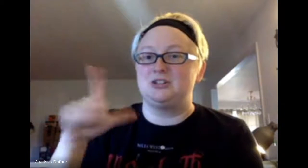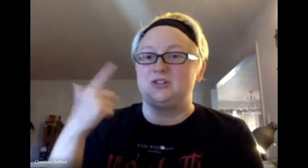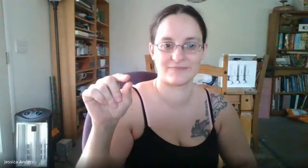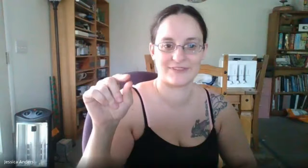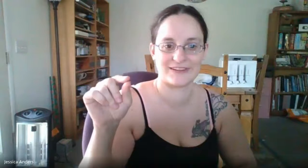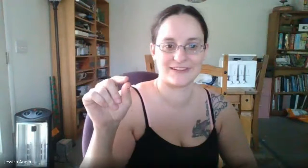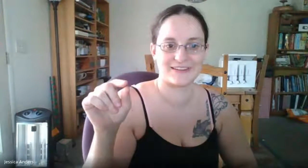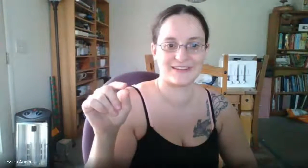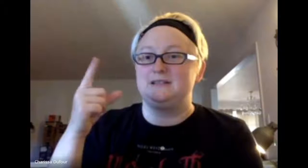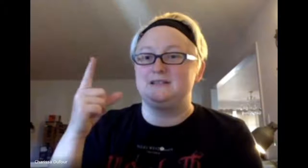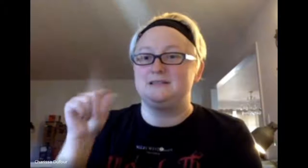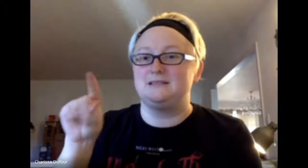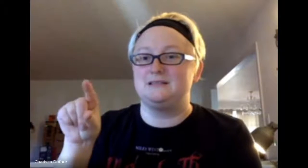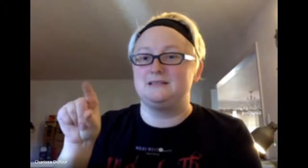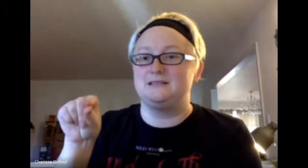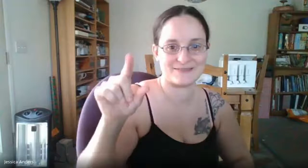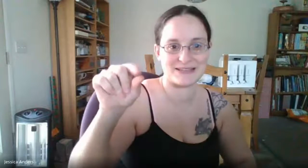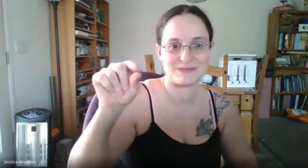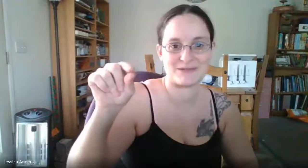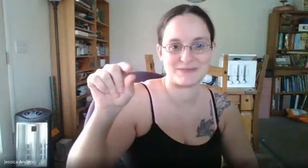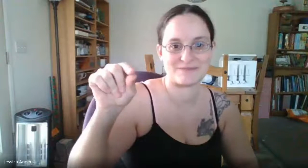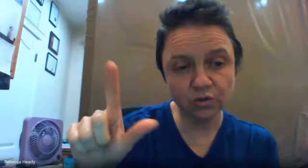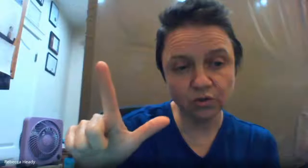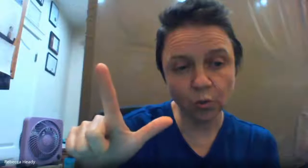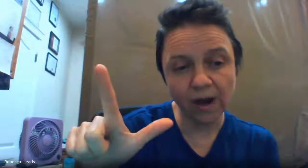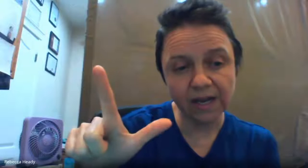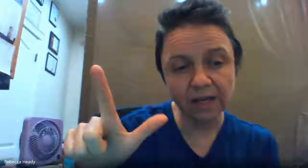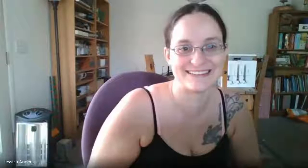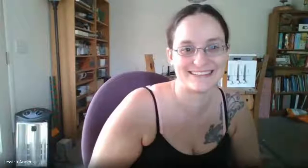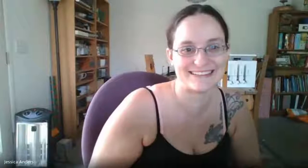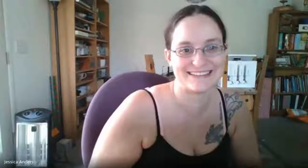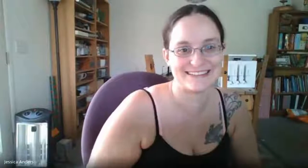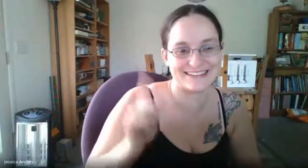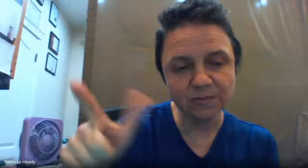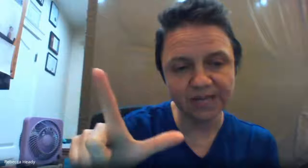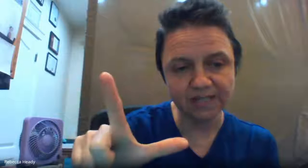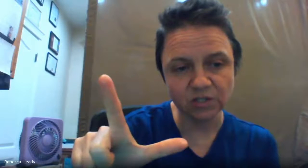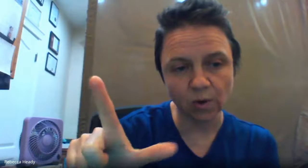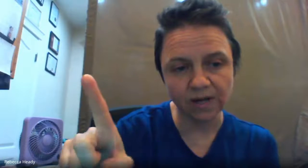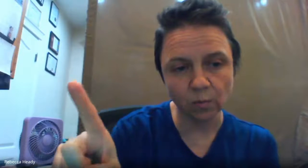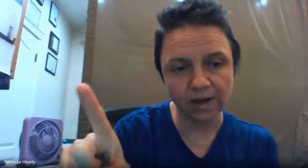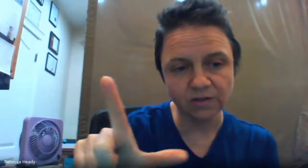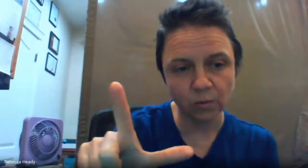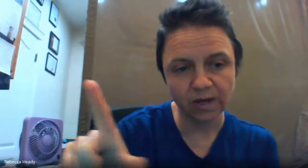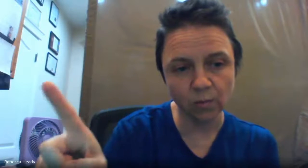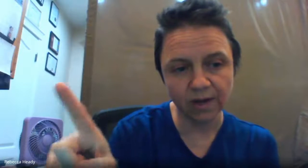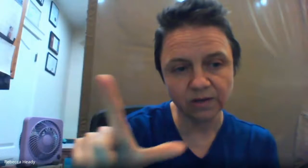20. And then 20, 21 is because it's 21, 21, 21. This is the